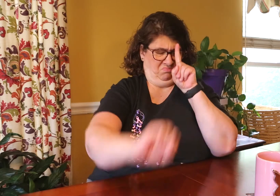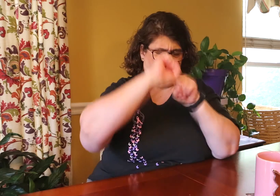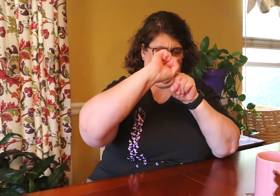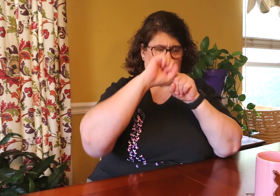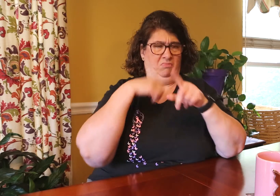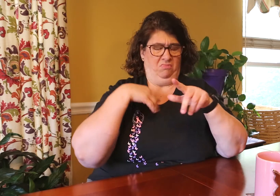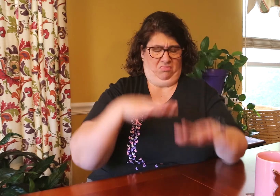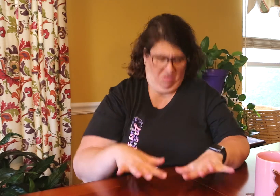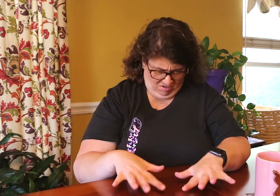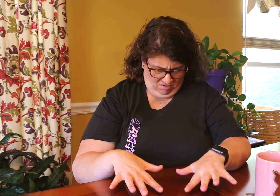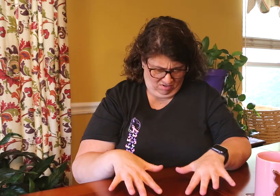me.